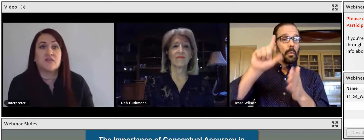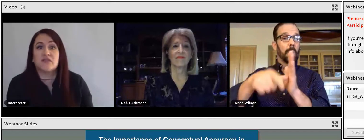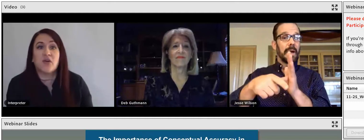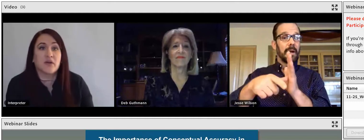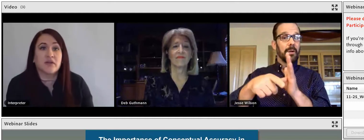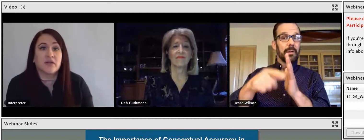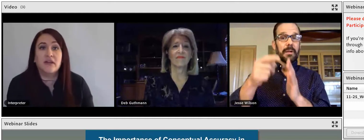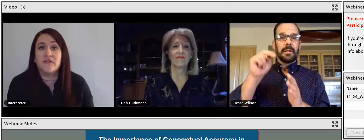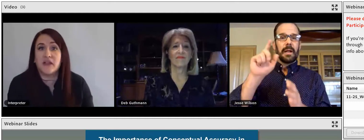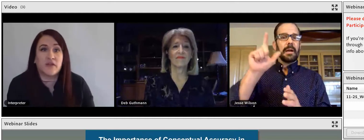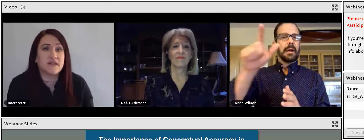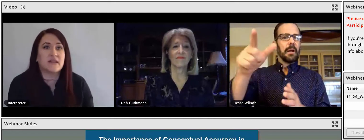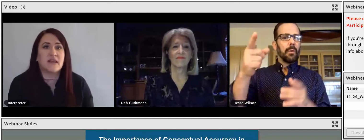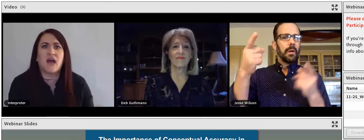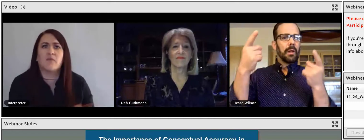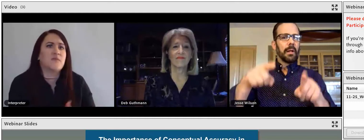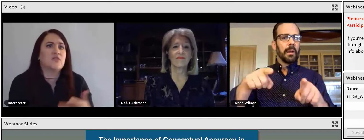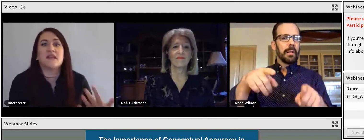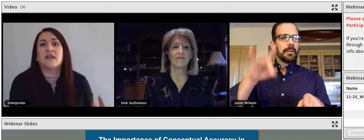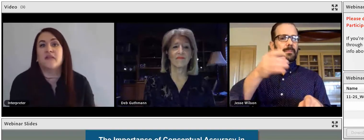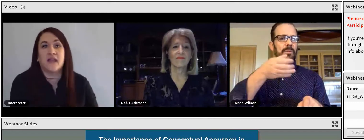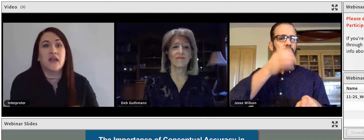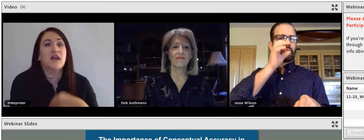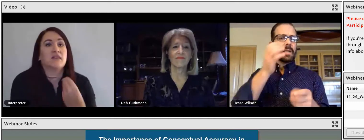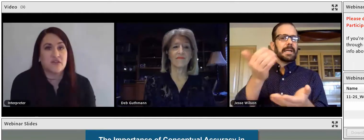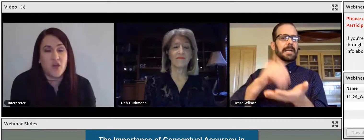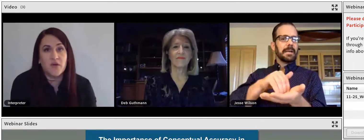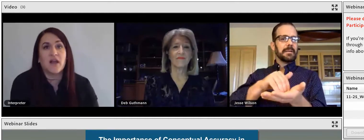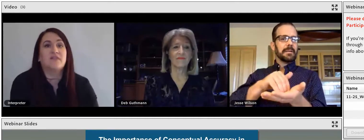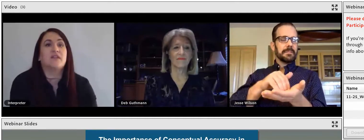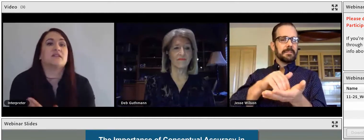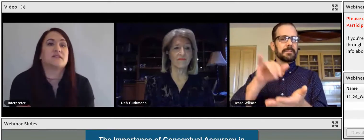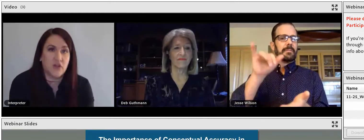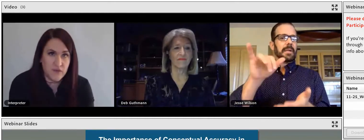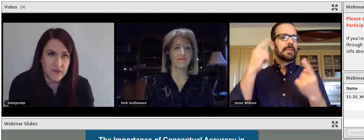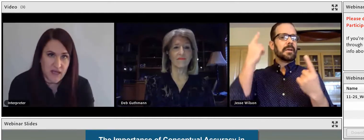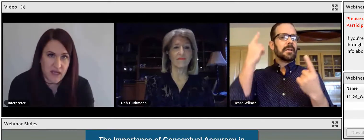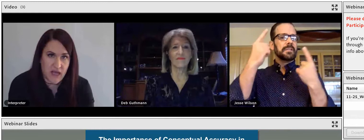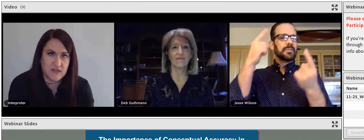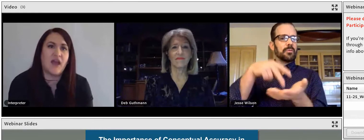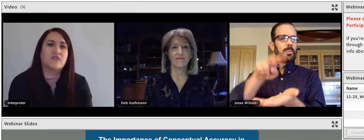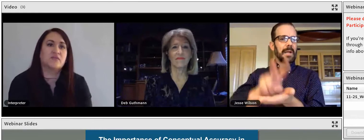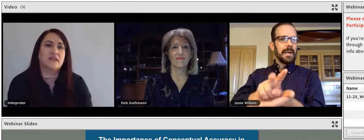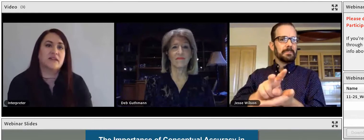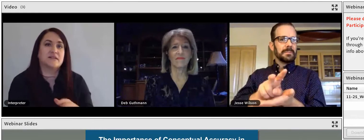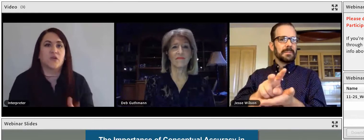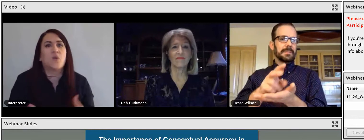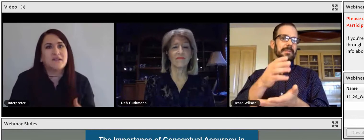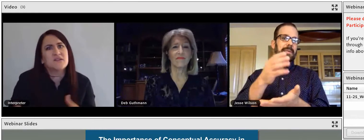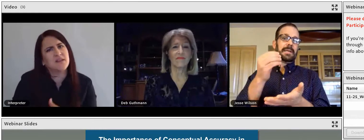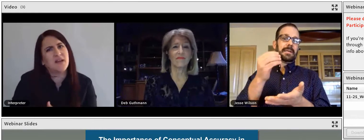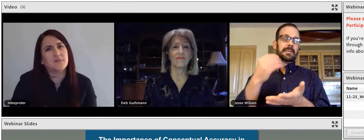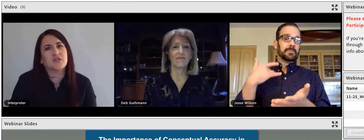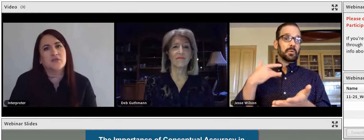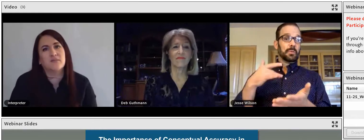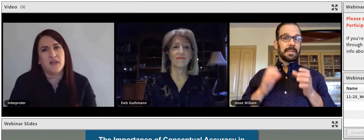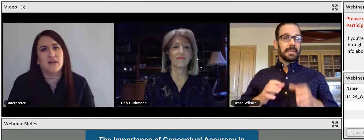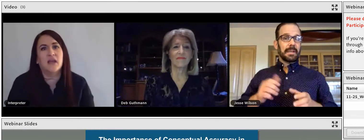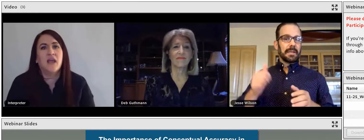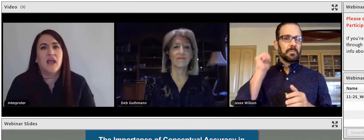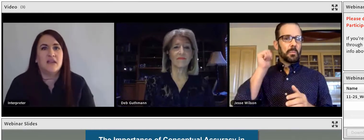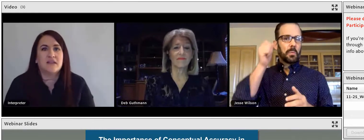potentially even like sober living or things like that. Maybe you could say like they are sober and then they start using again. So you have to really consider what does